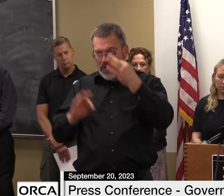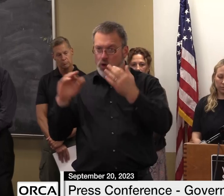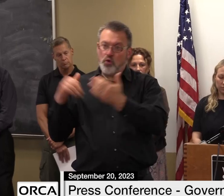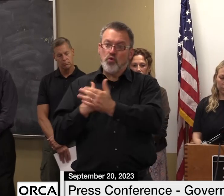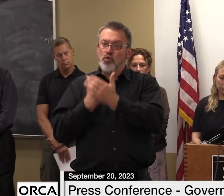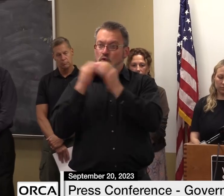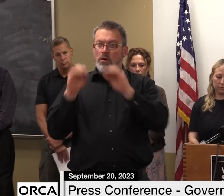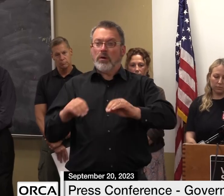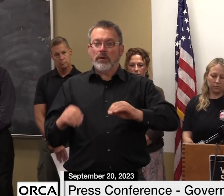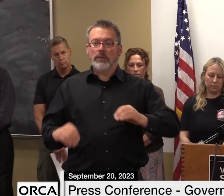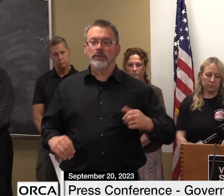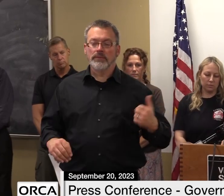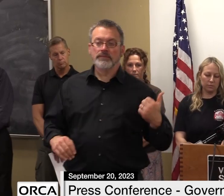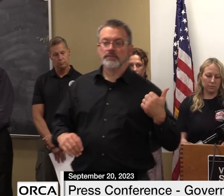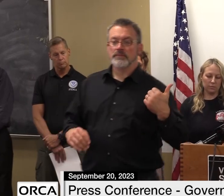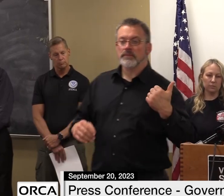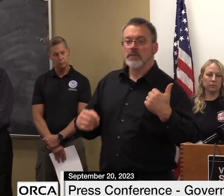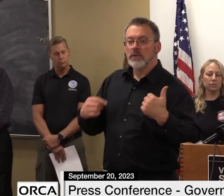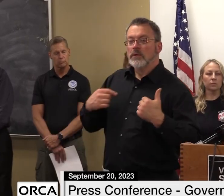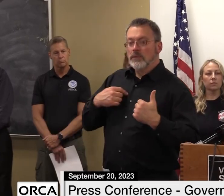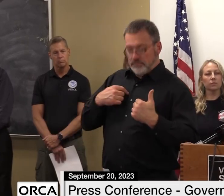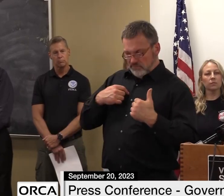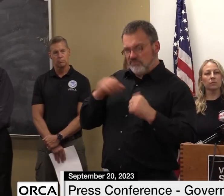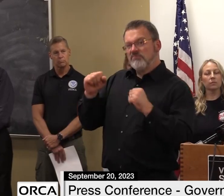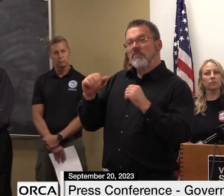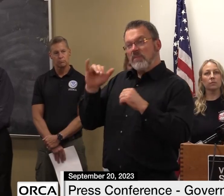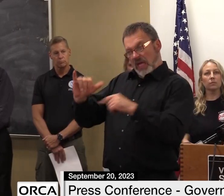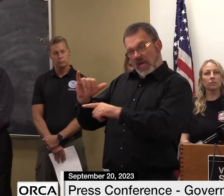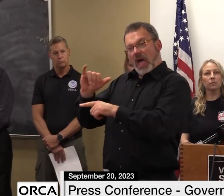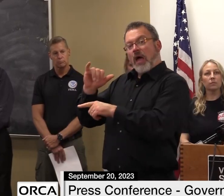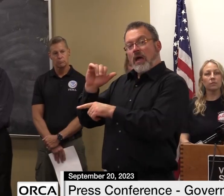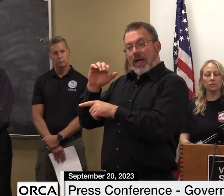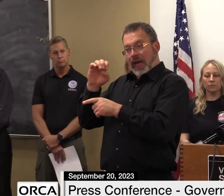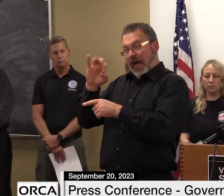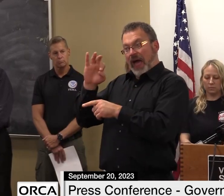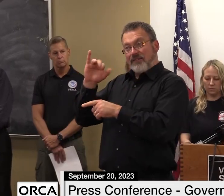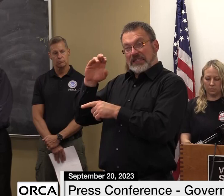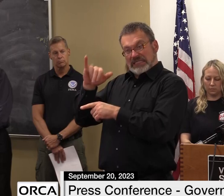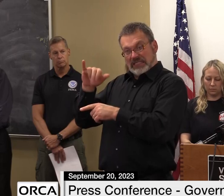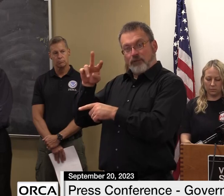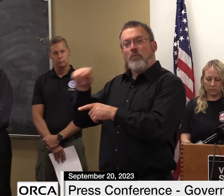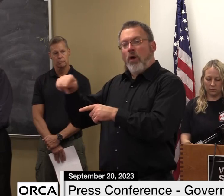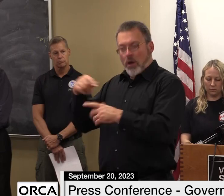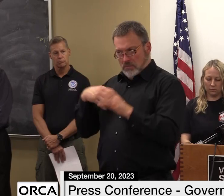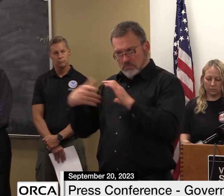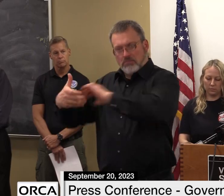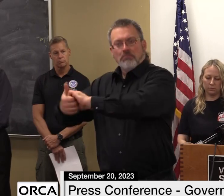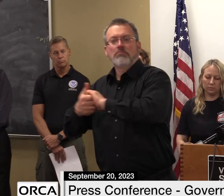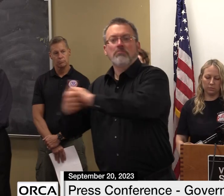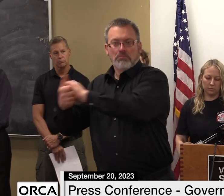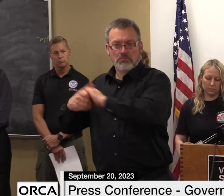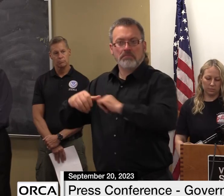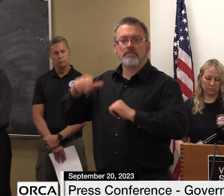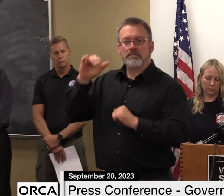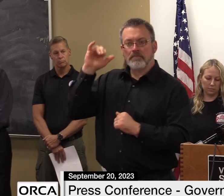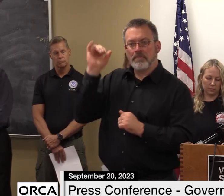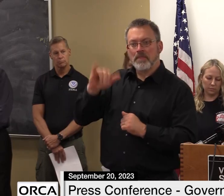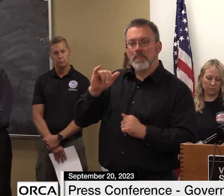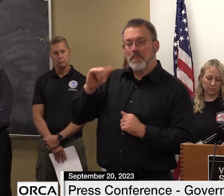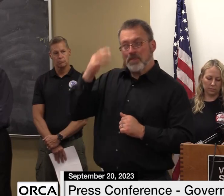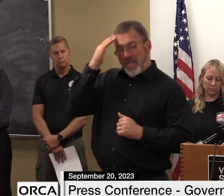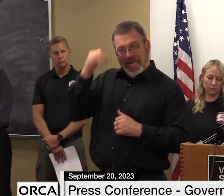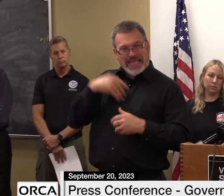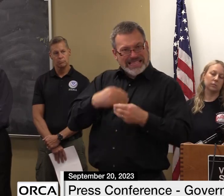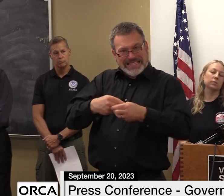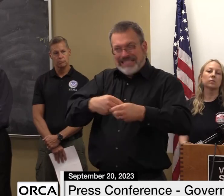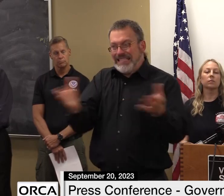make sure that we are sharing this information. That's part of the reason we want to do this survey, so we know what the unmet need is. We